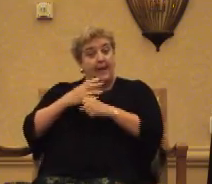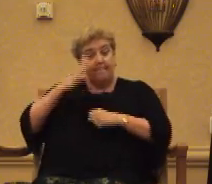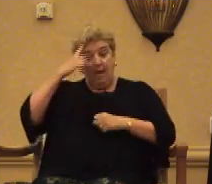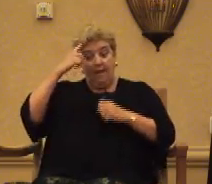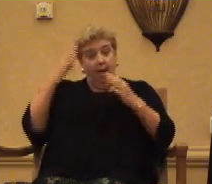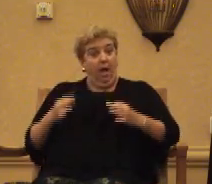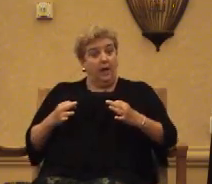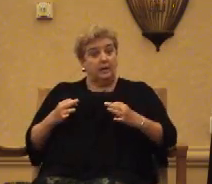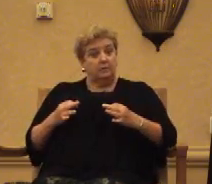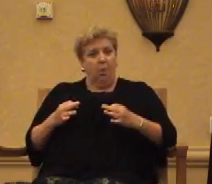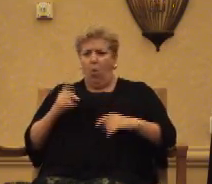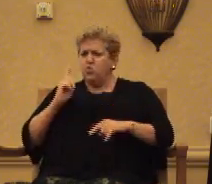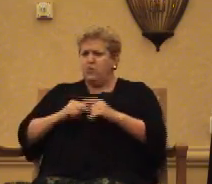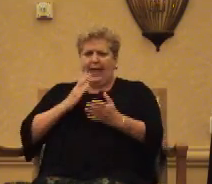you couldn't stop me pretty much.